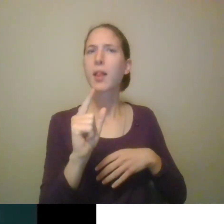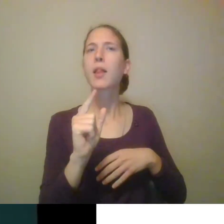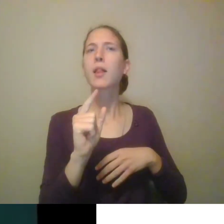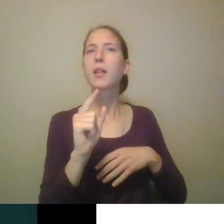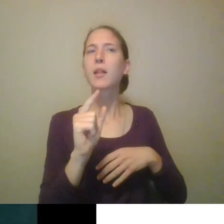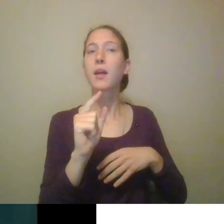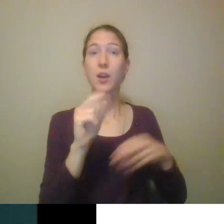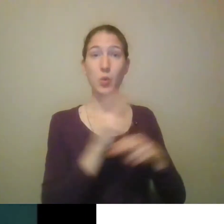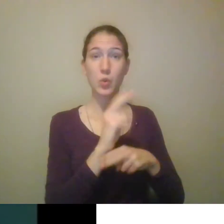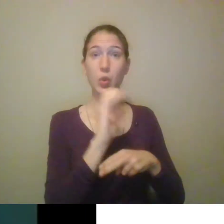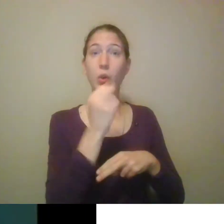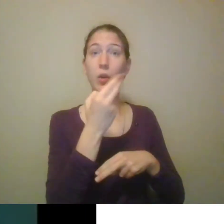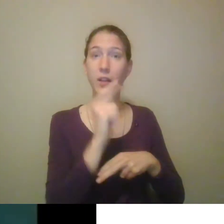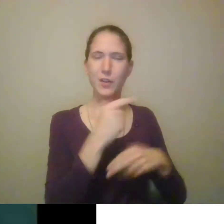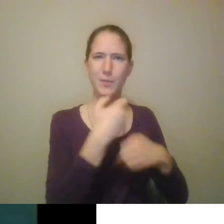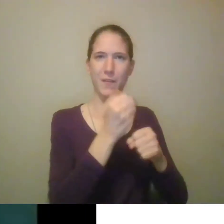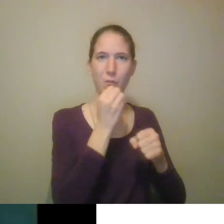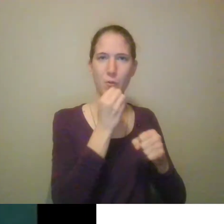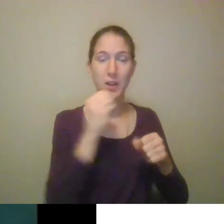Alicia, you have a question?